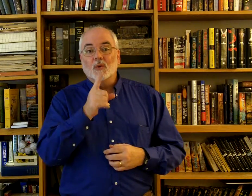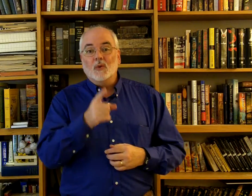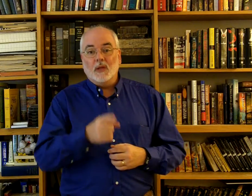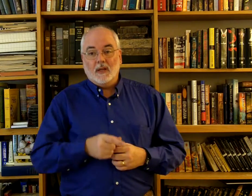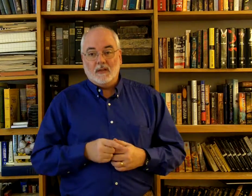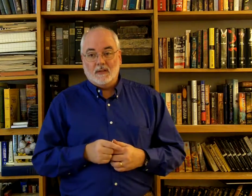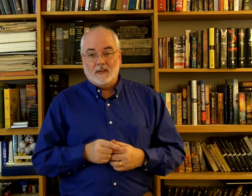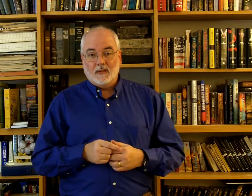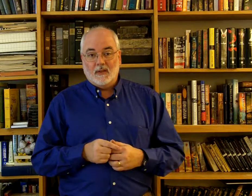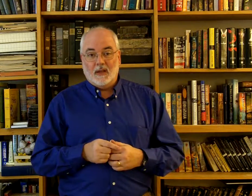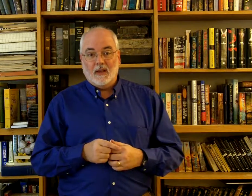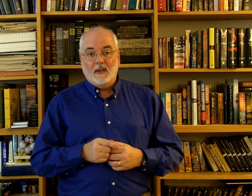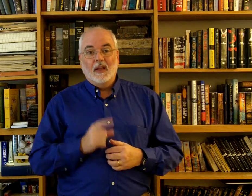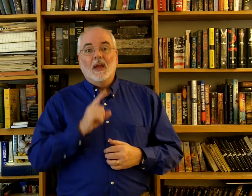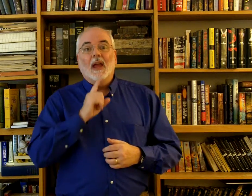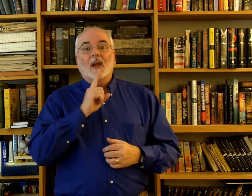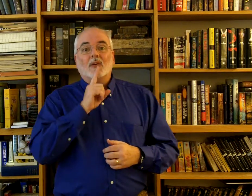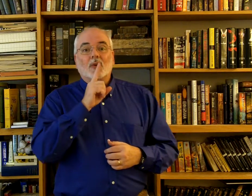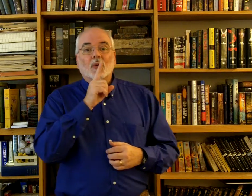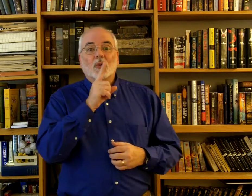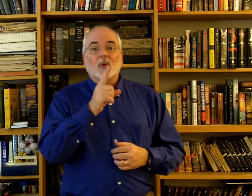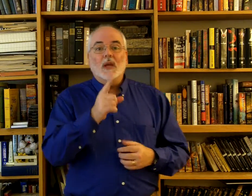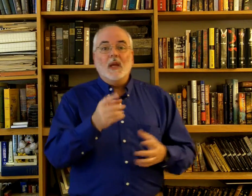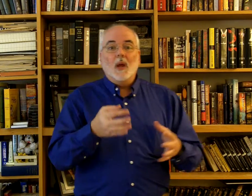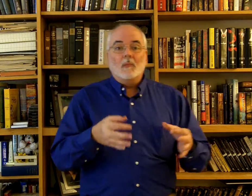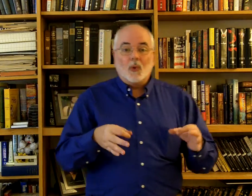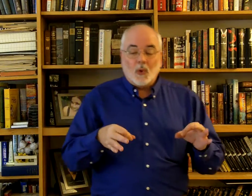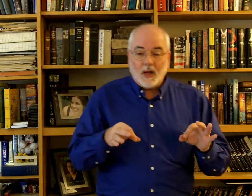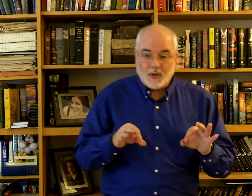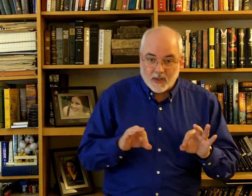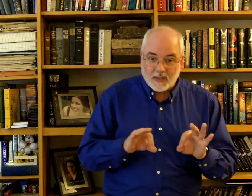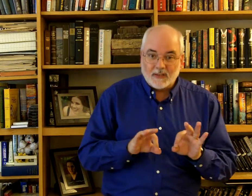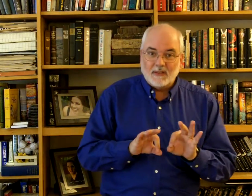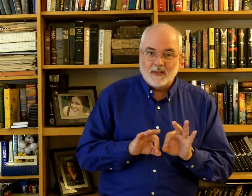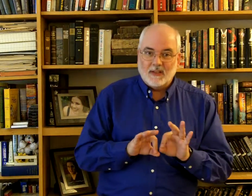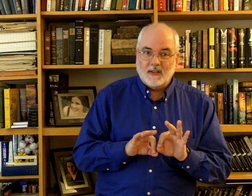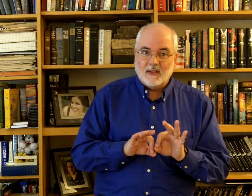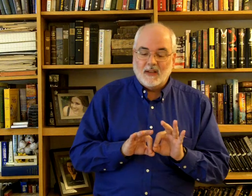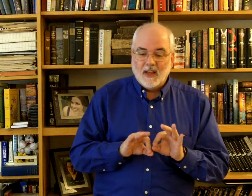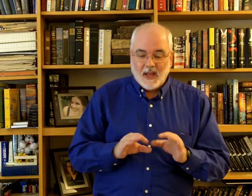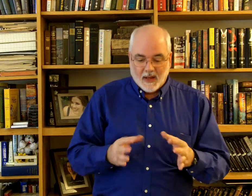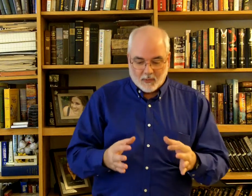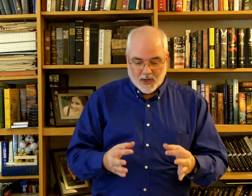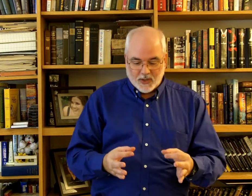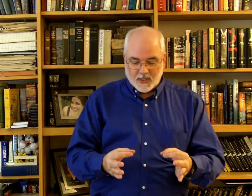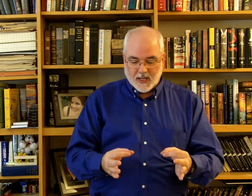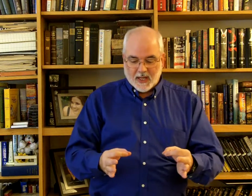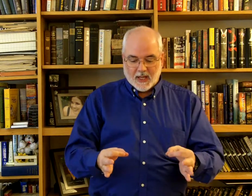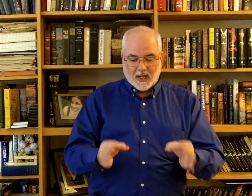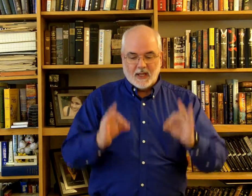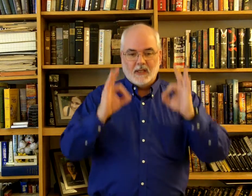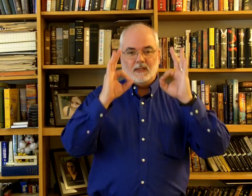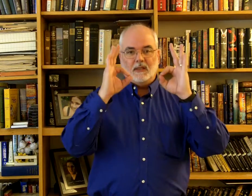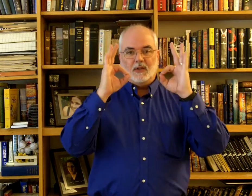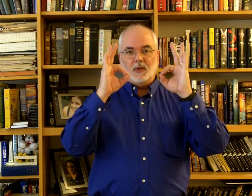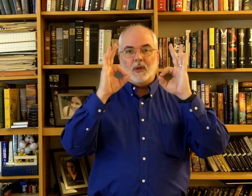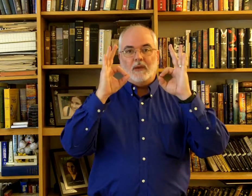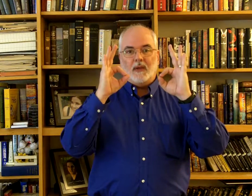Truly. Okay? Truly precious. Precious is two F